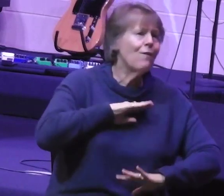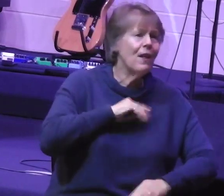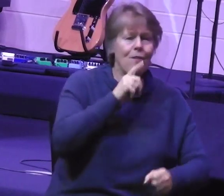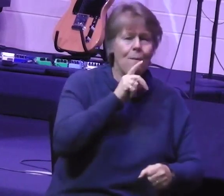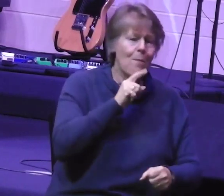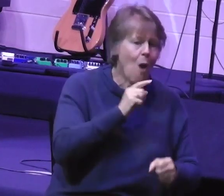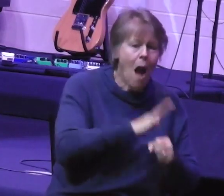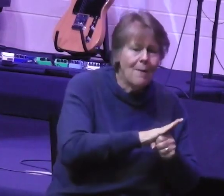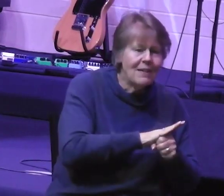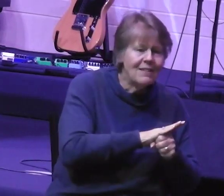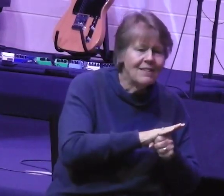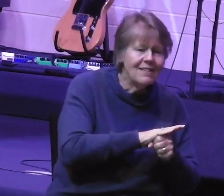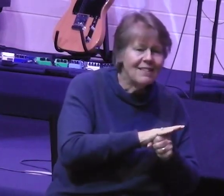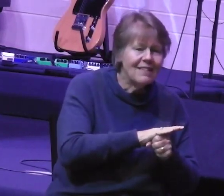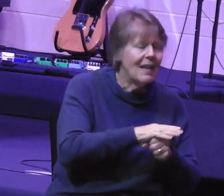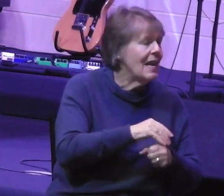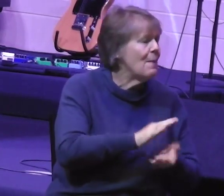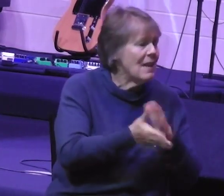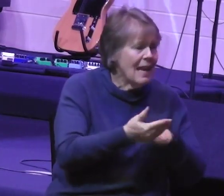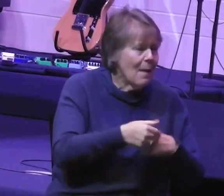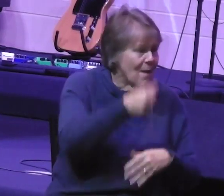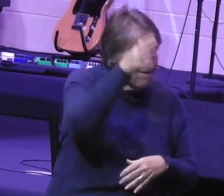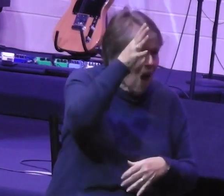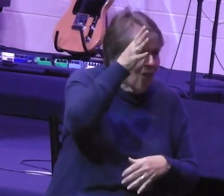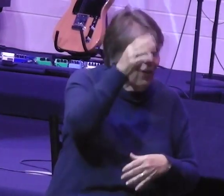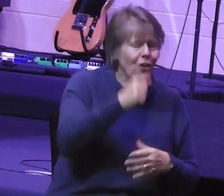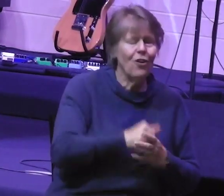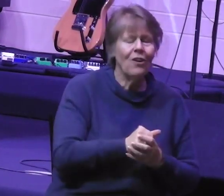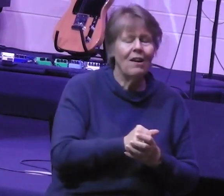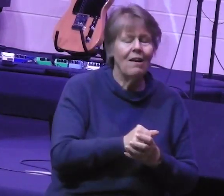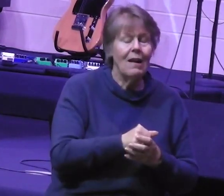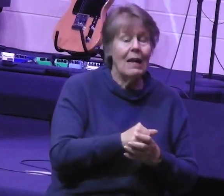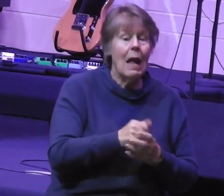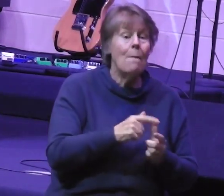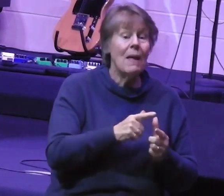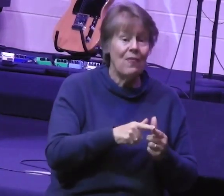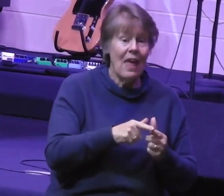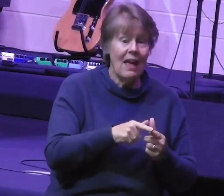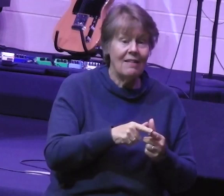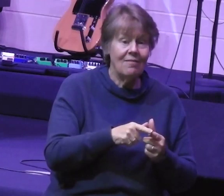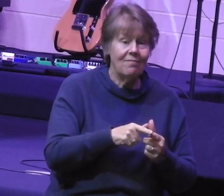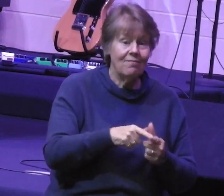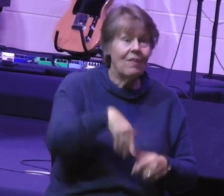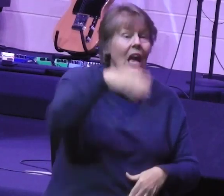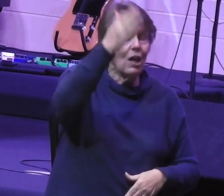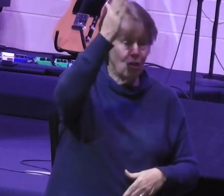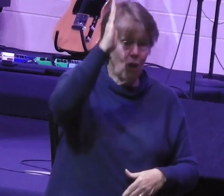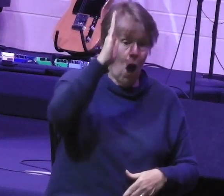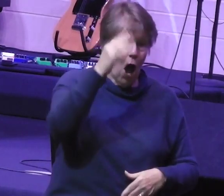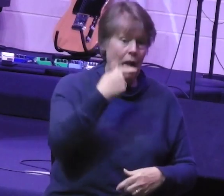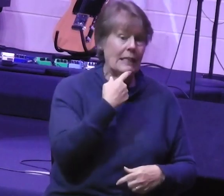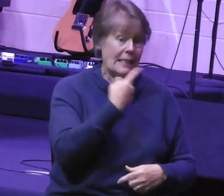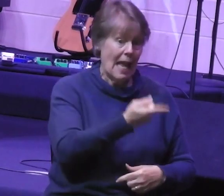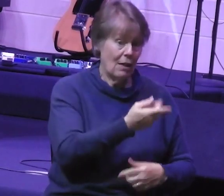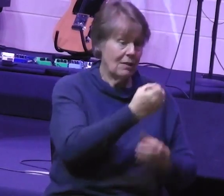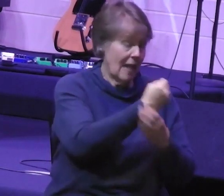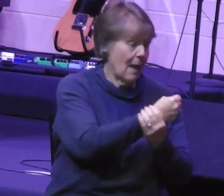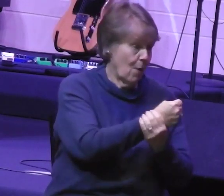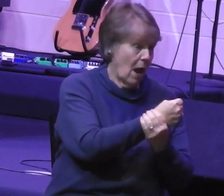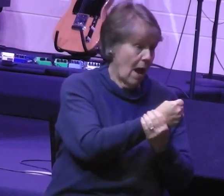And then the story goes, God says to Abraham, because Abraham and God have a relationship where they talk to one